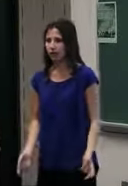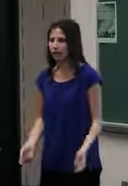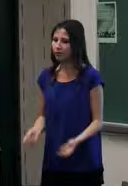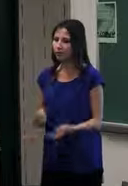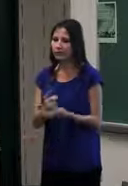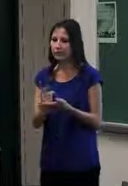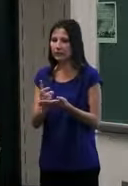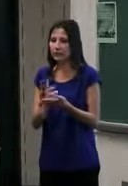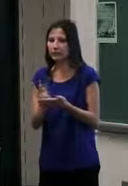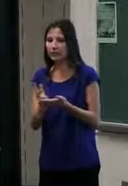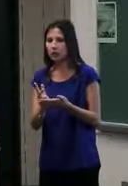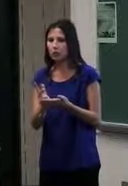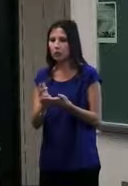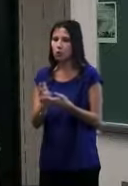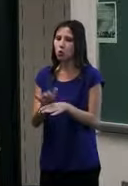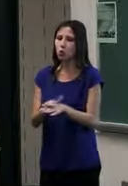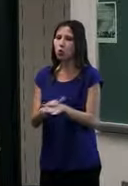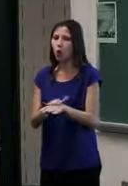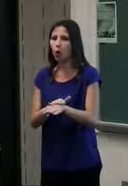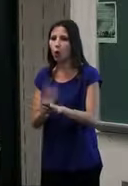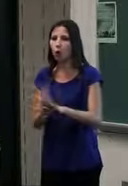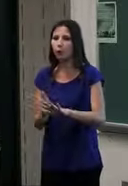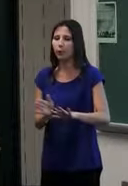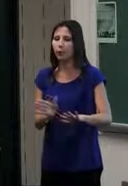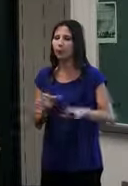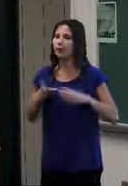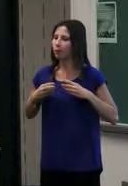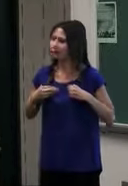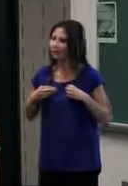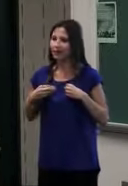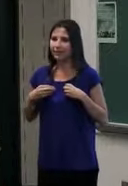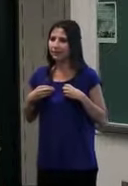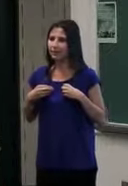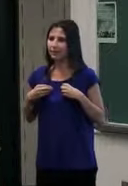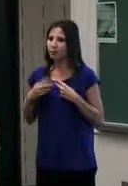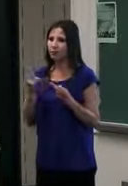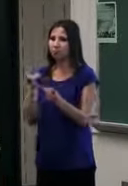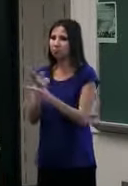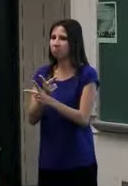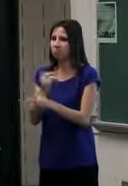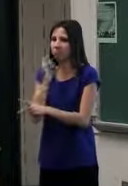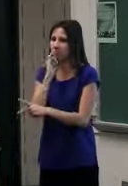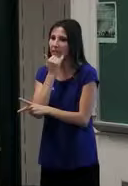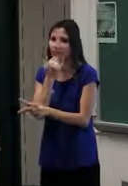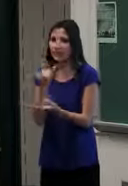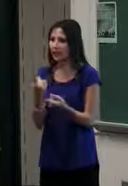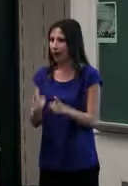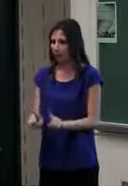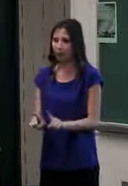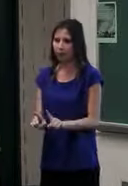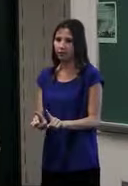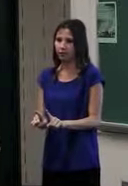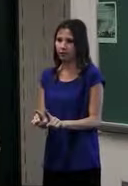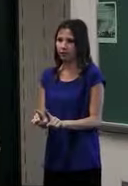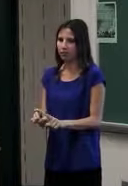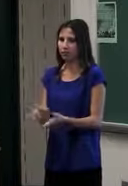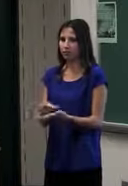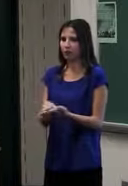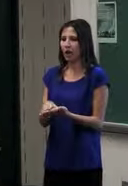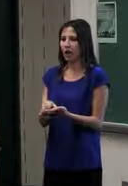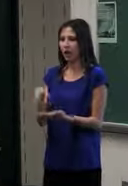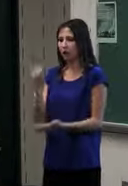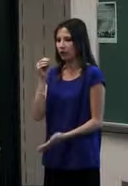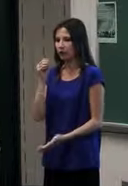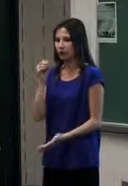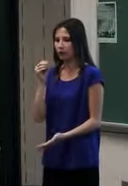couple of weeks where it's like, it's not going to go well every time. And I guess I just learned how to muster it